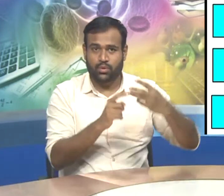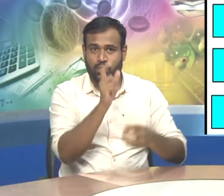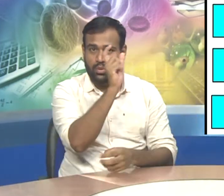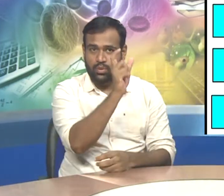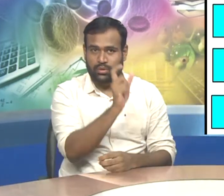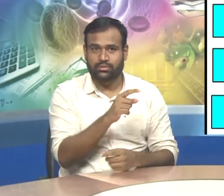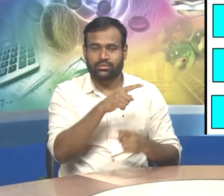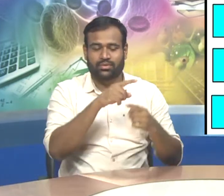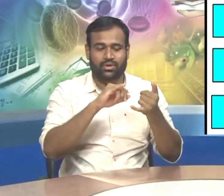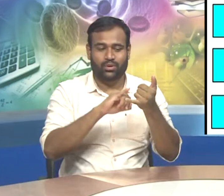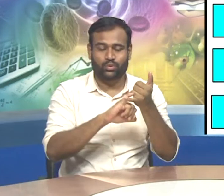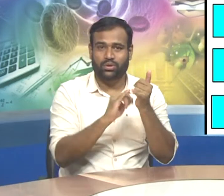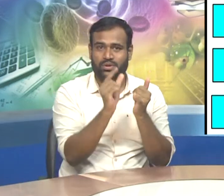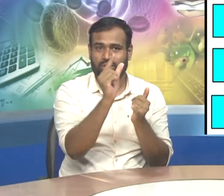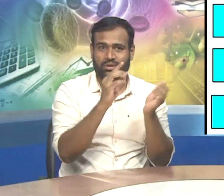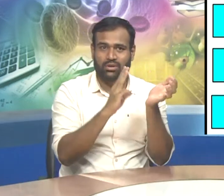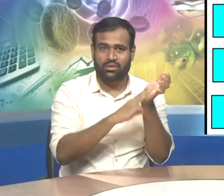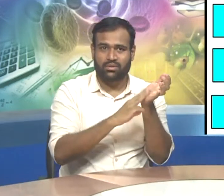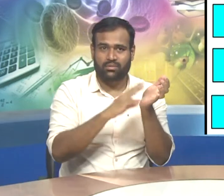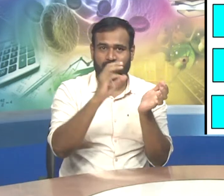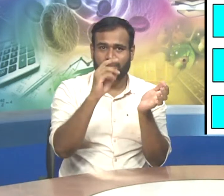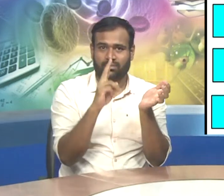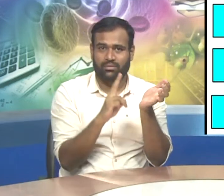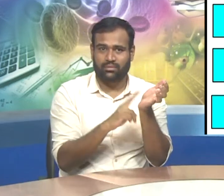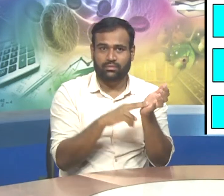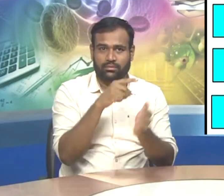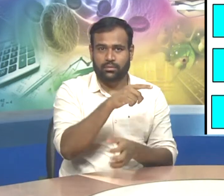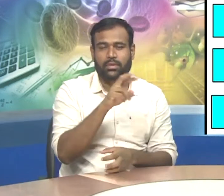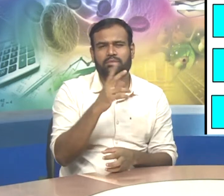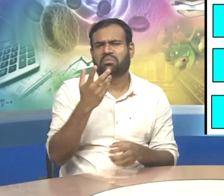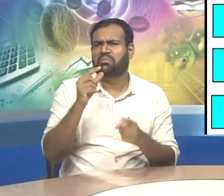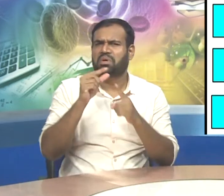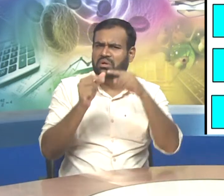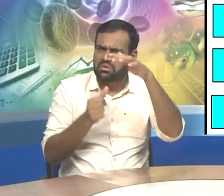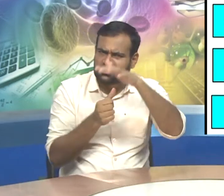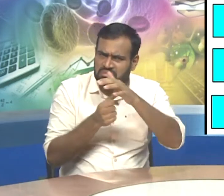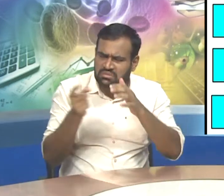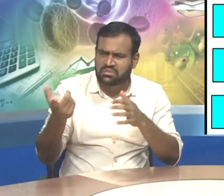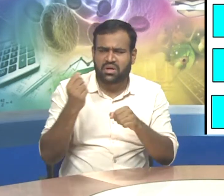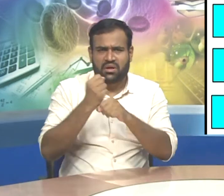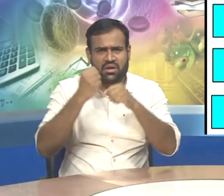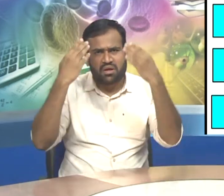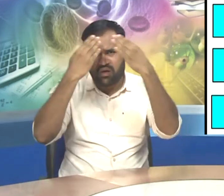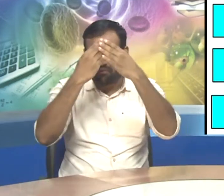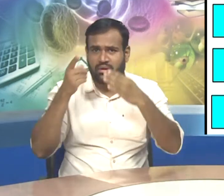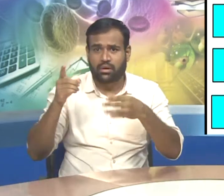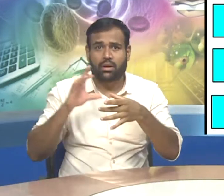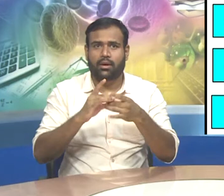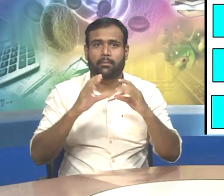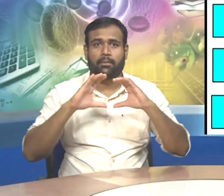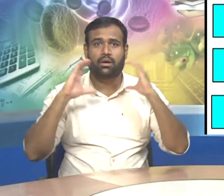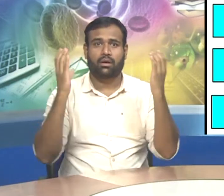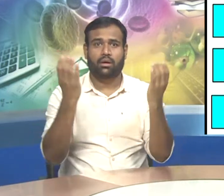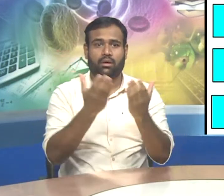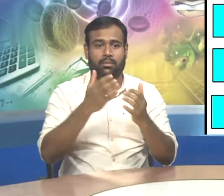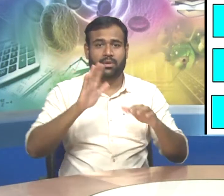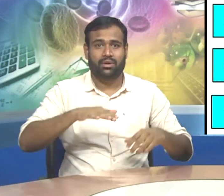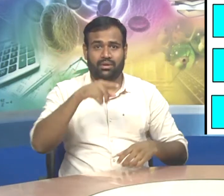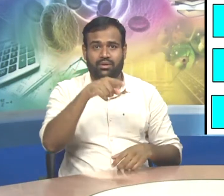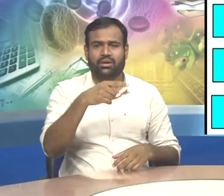There are three words on screen. The first word is summon, which means calling all the members of the